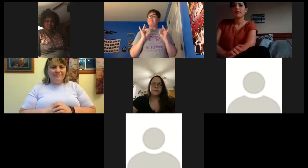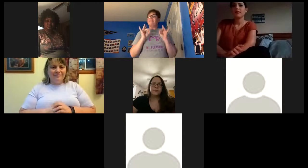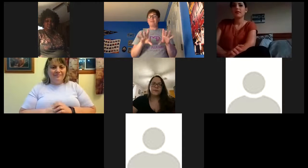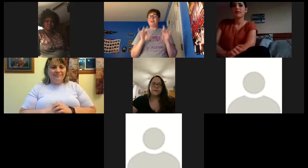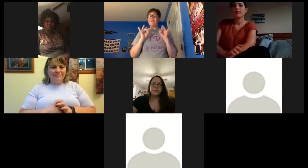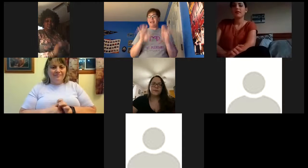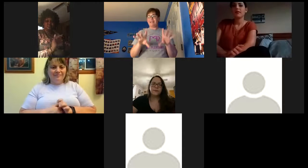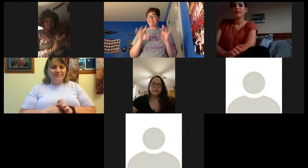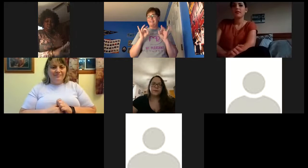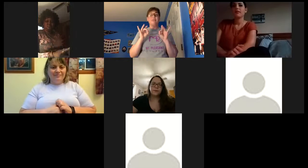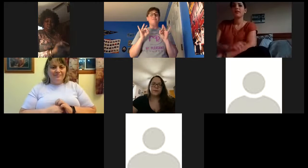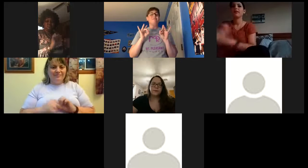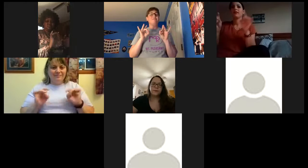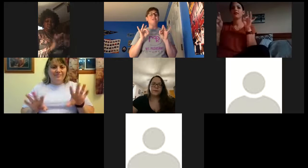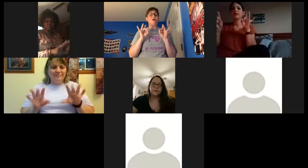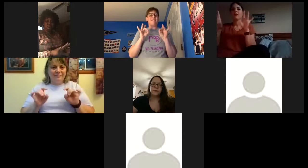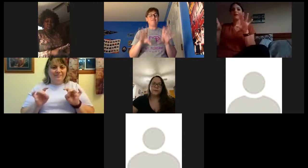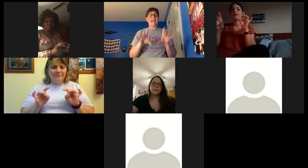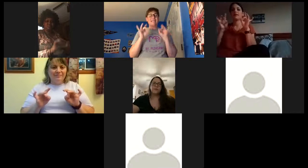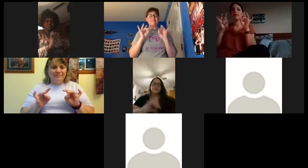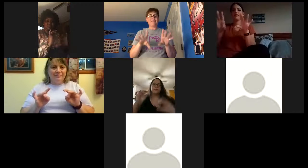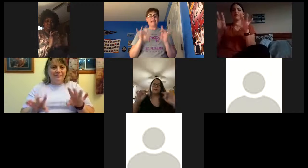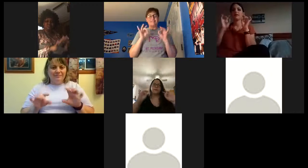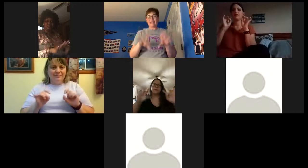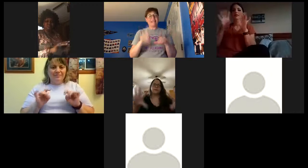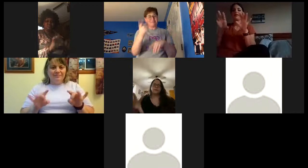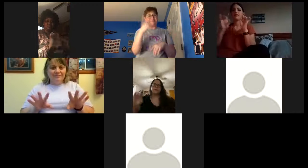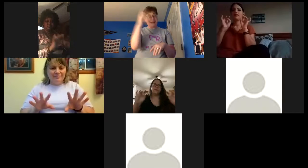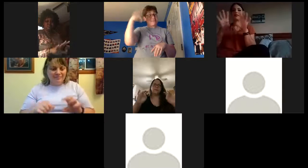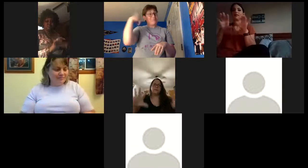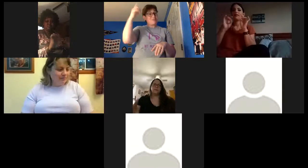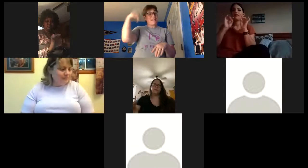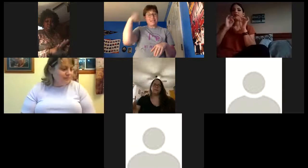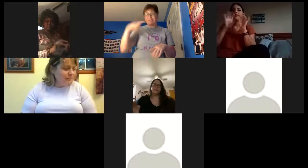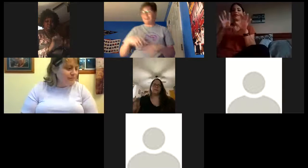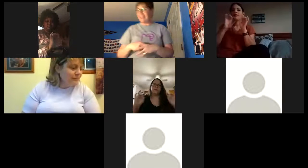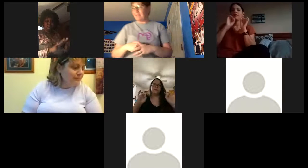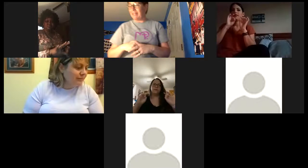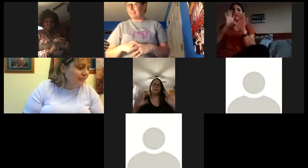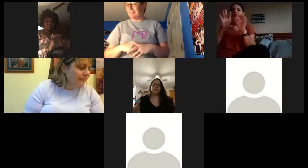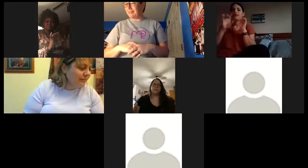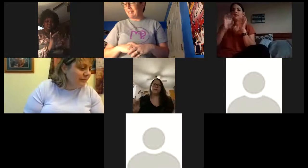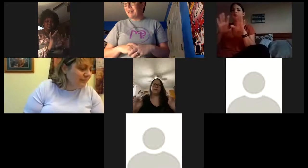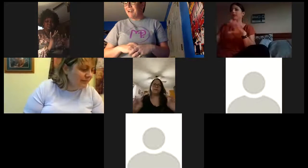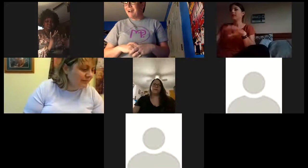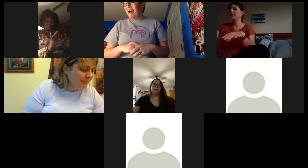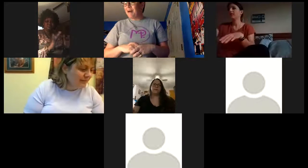Anyway, so don't like. No, sorry. Hate, hate, hate. I'm sitting there trying to get don't like in my head.